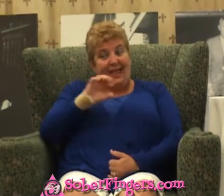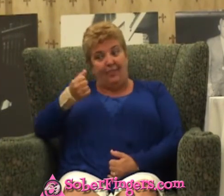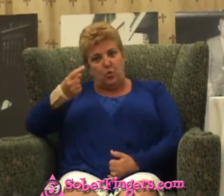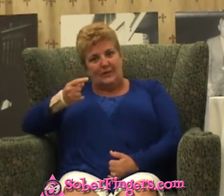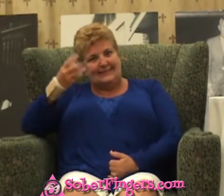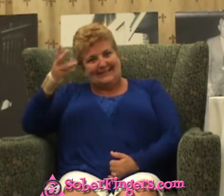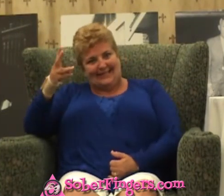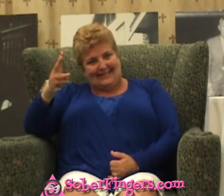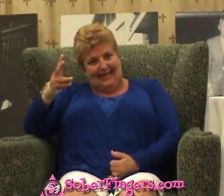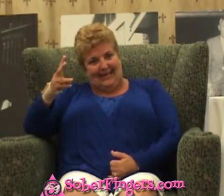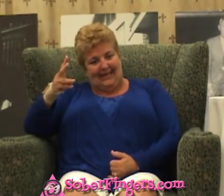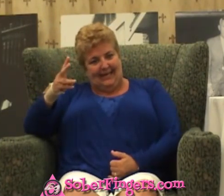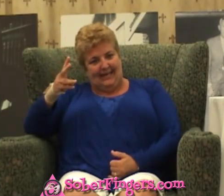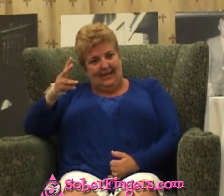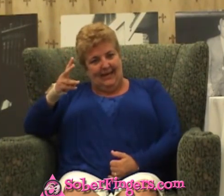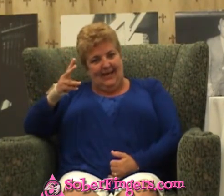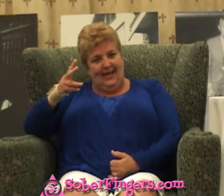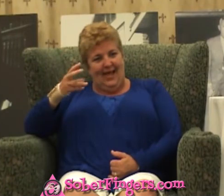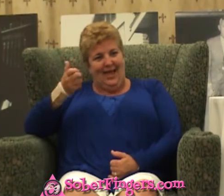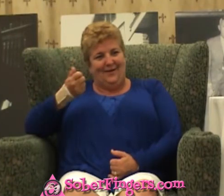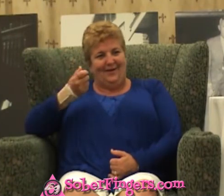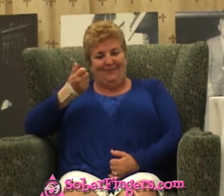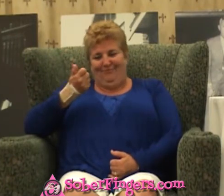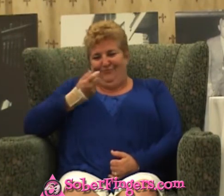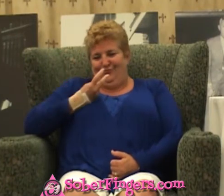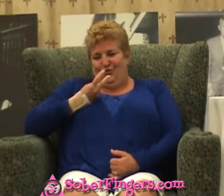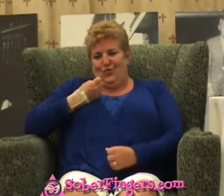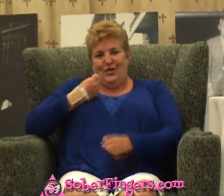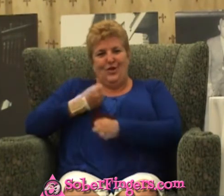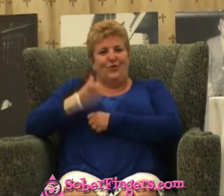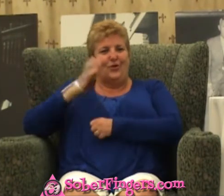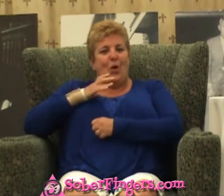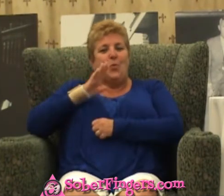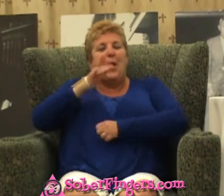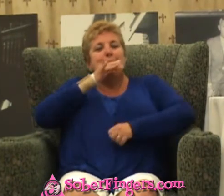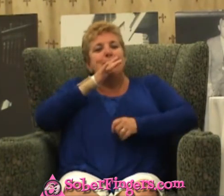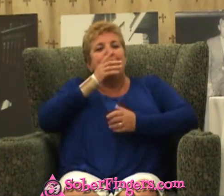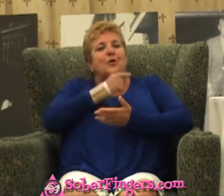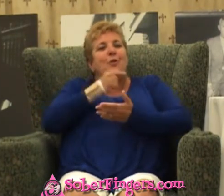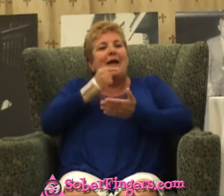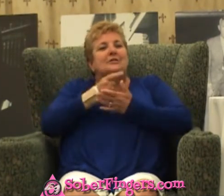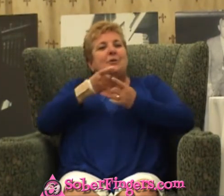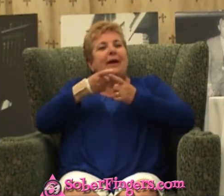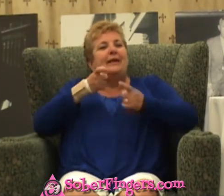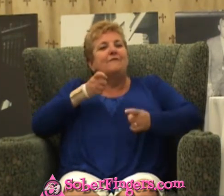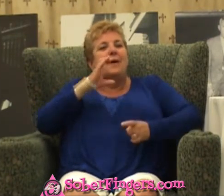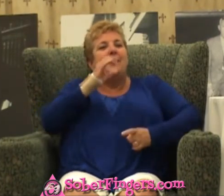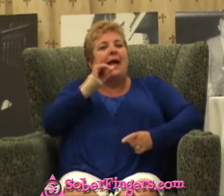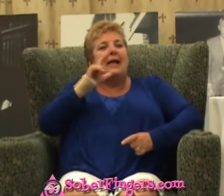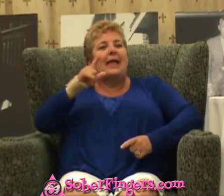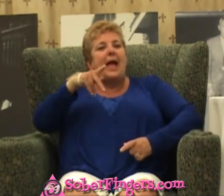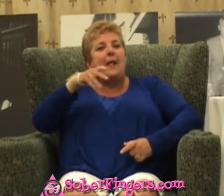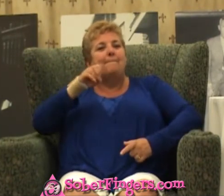And I got to sit with them a couple of years ago and watch their mom graduate from Cal Poly Pomona with a bachelor's degree,